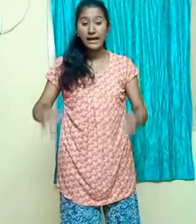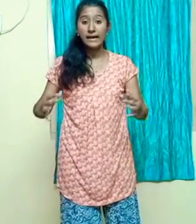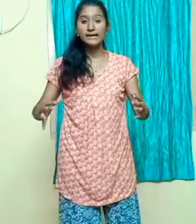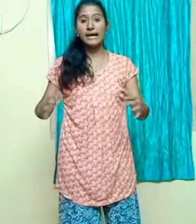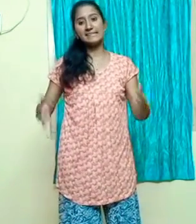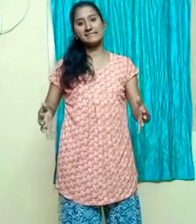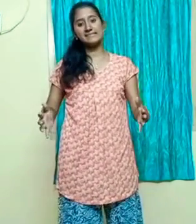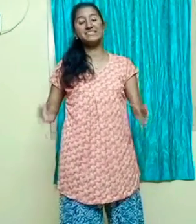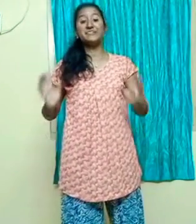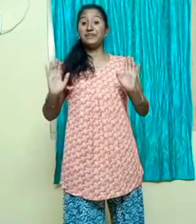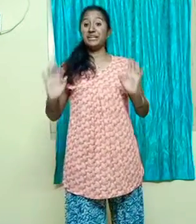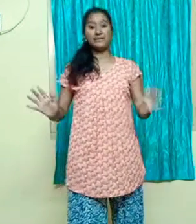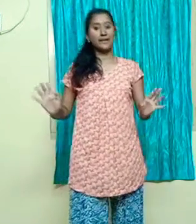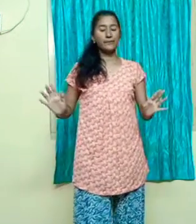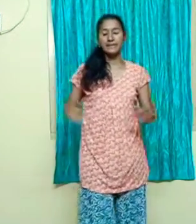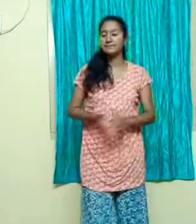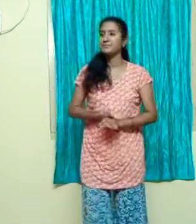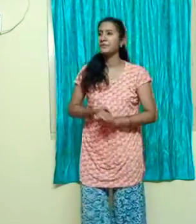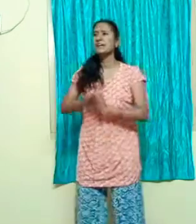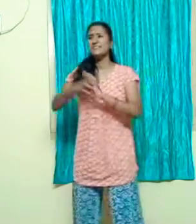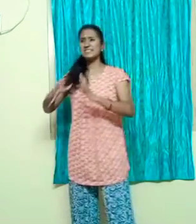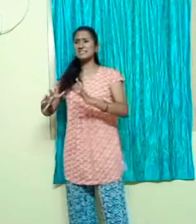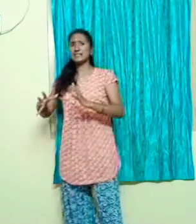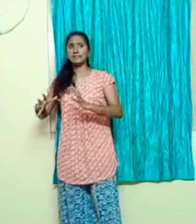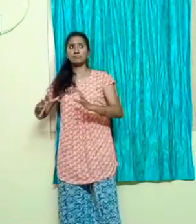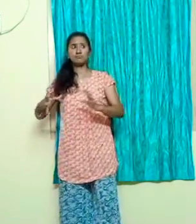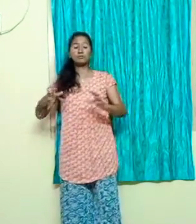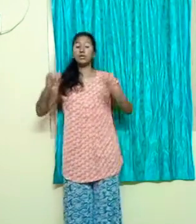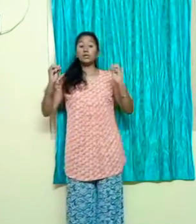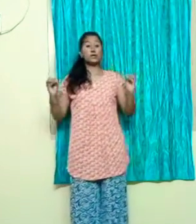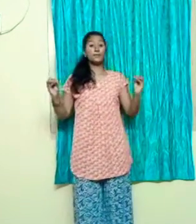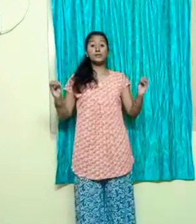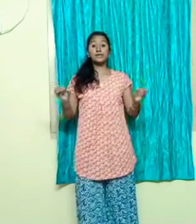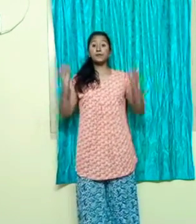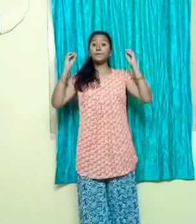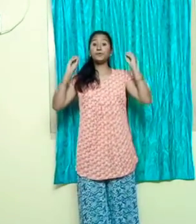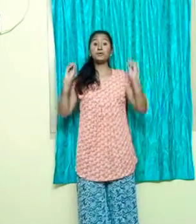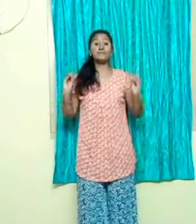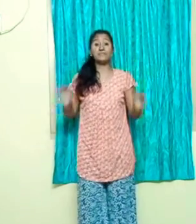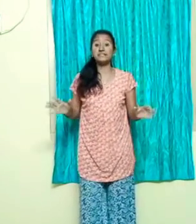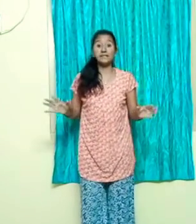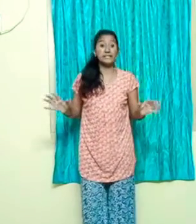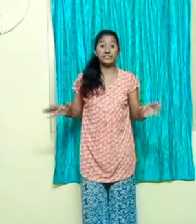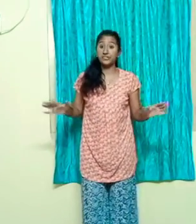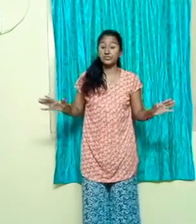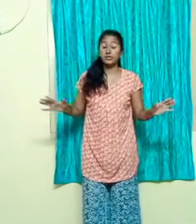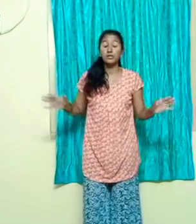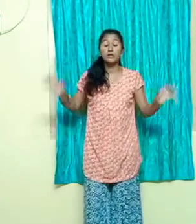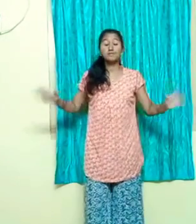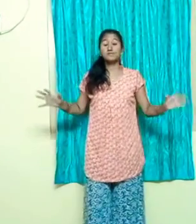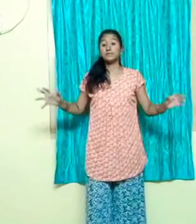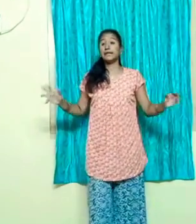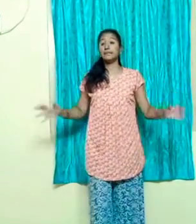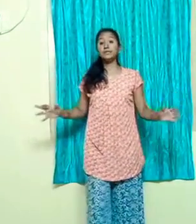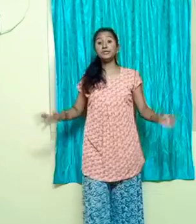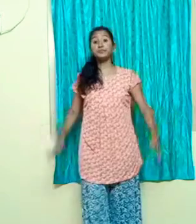and accessed whenever required. Versatility. Computers are purely versatile in nature with the ability to